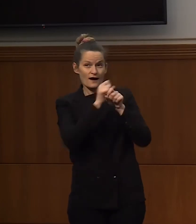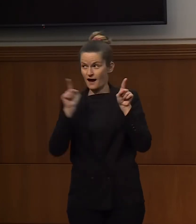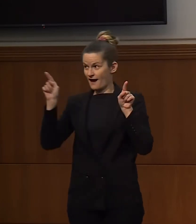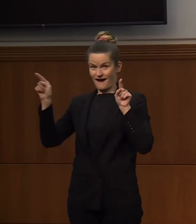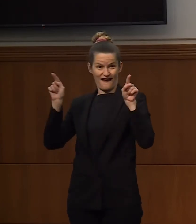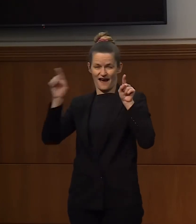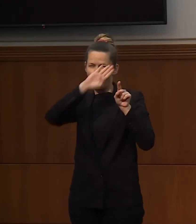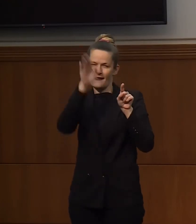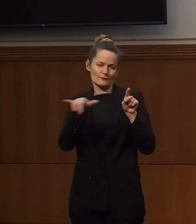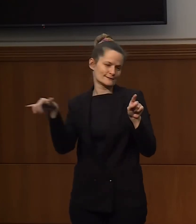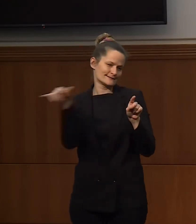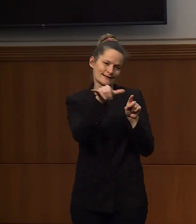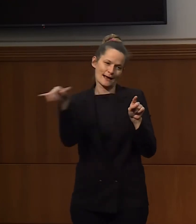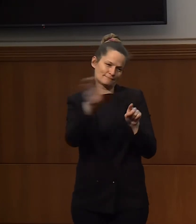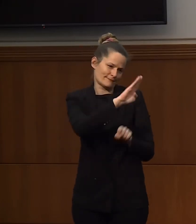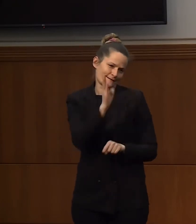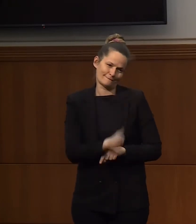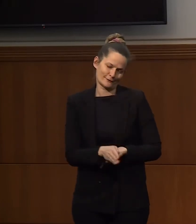Sure.